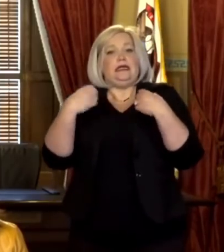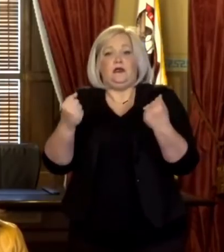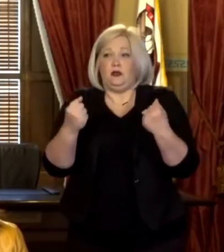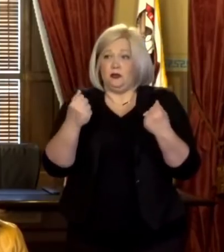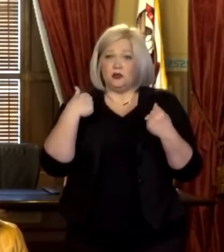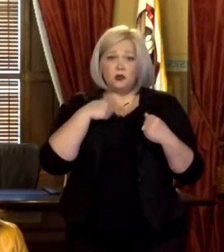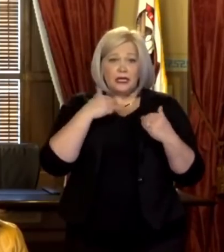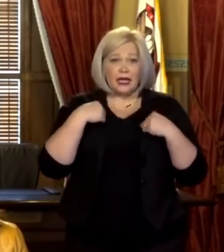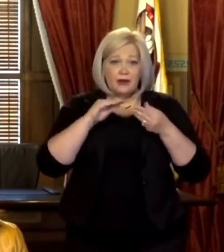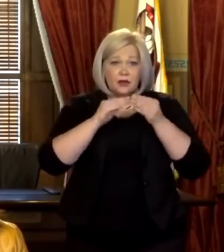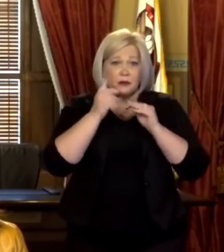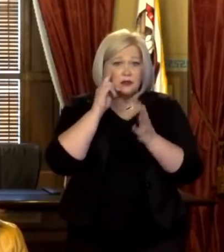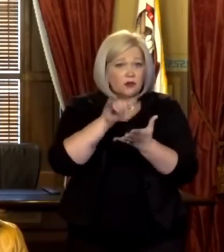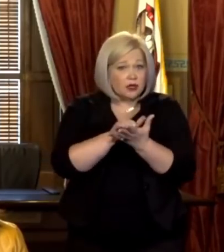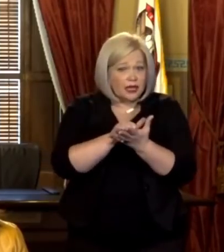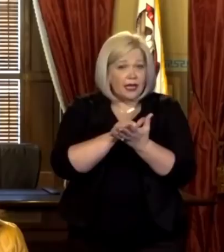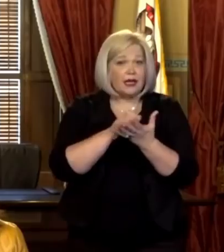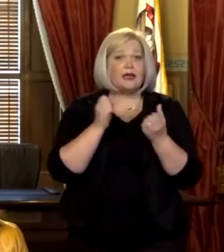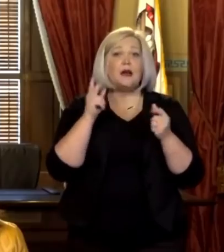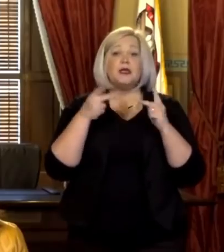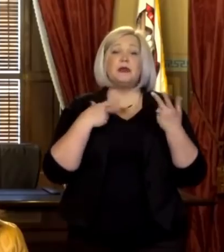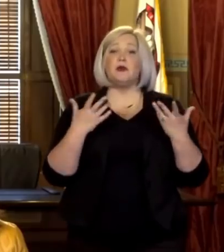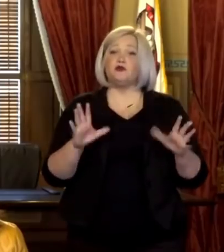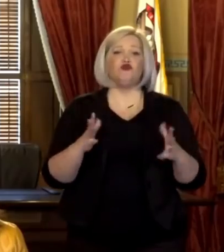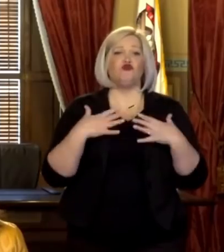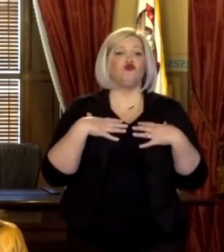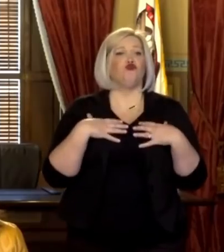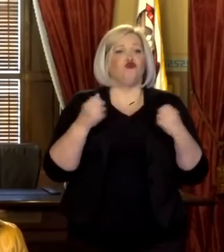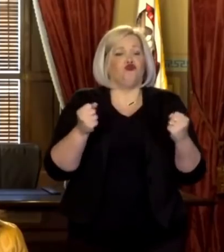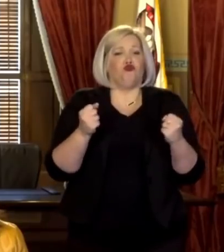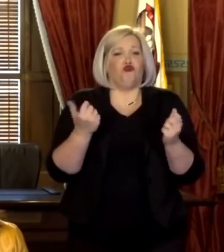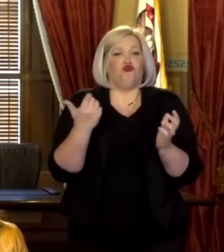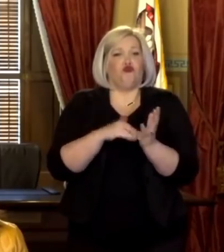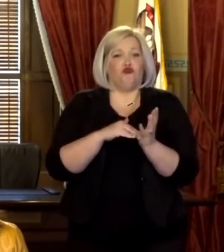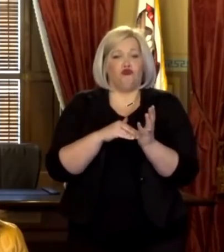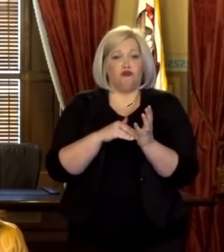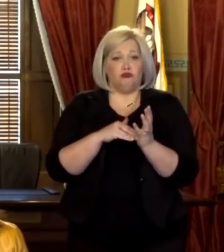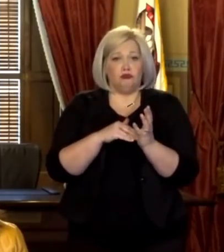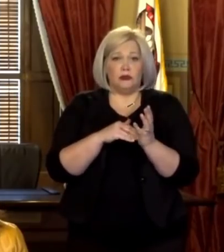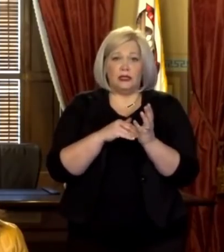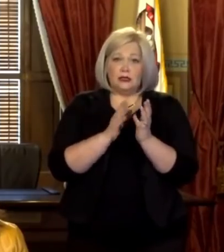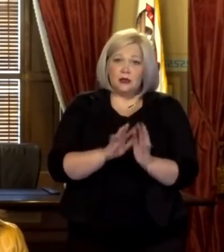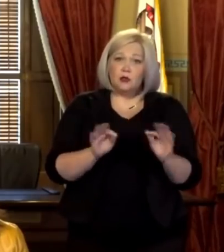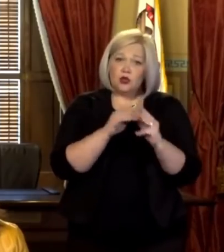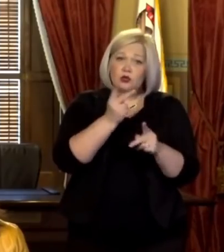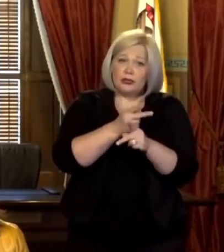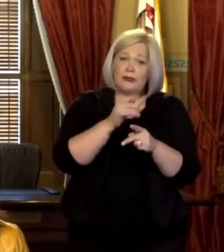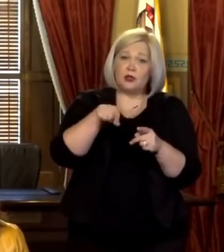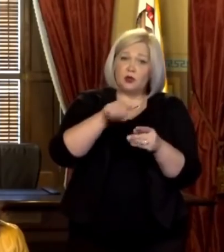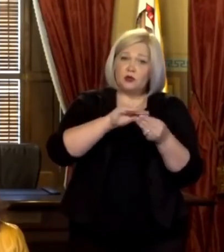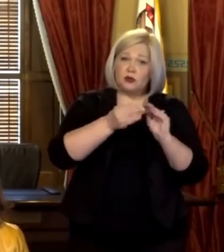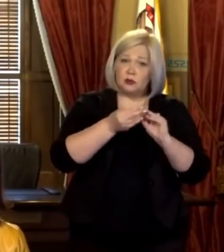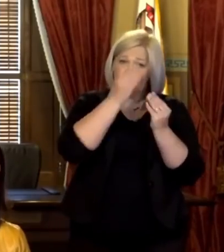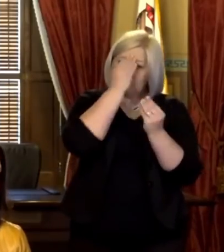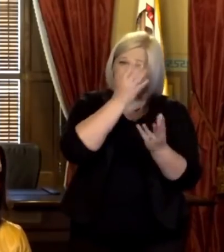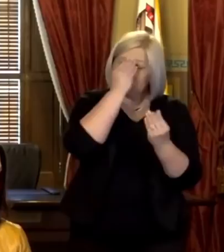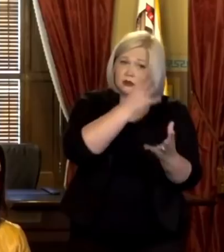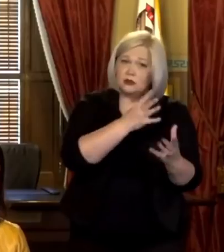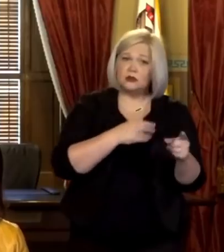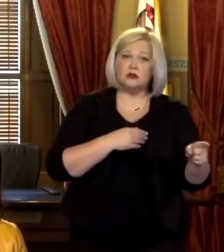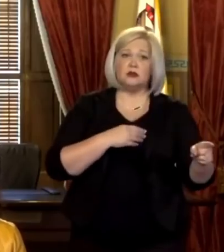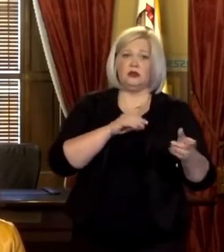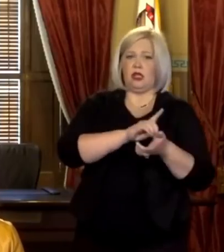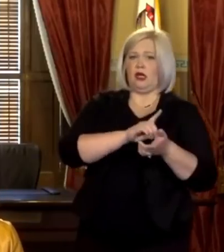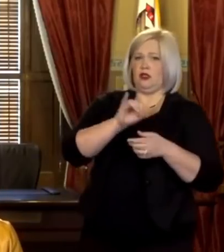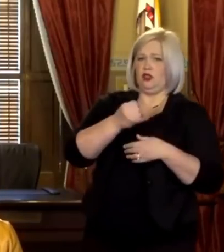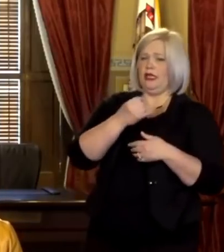people have beaten the virus, and is there any value in keeping that kind of information? Absolutely.